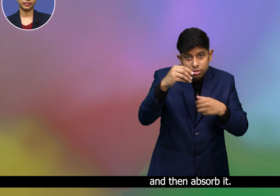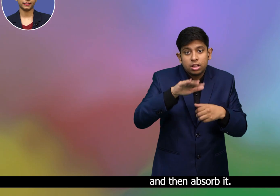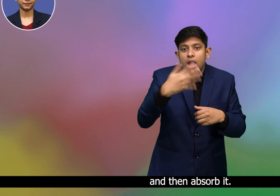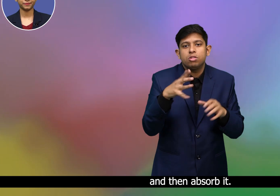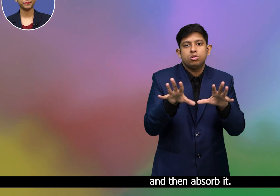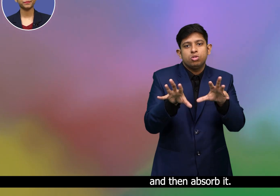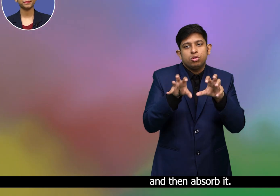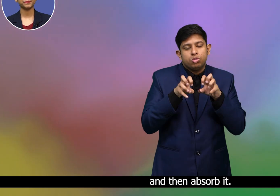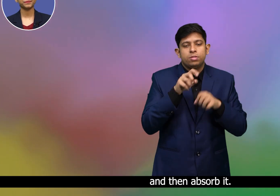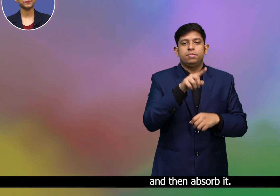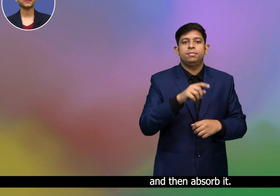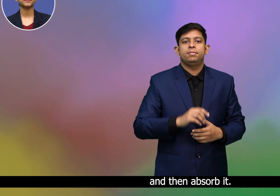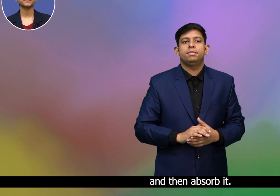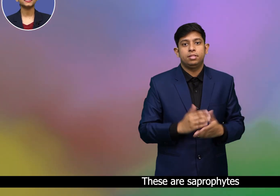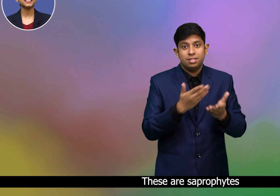absorb it.